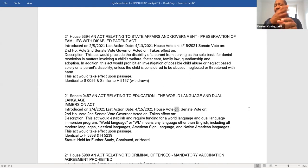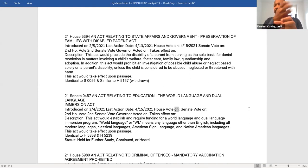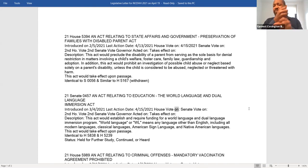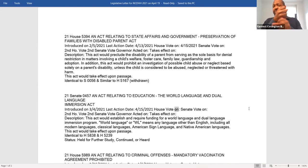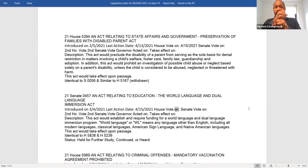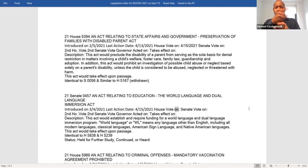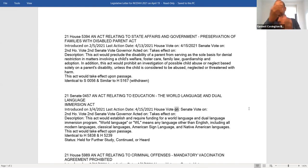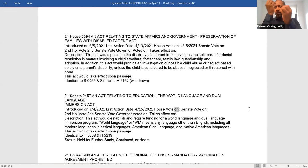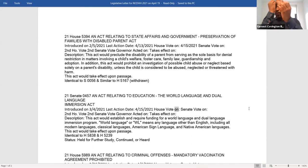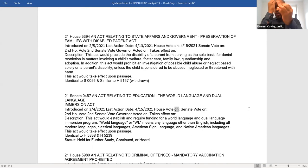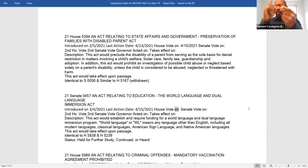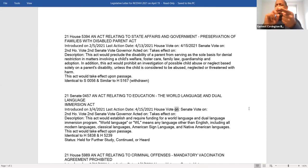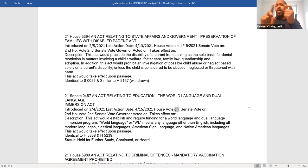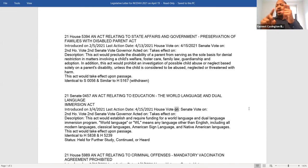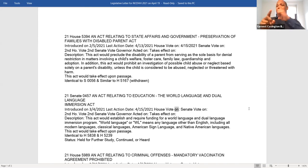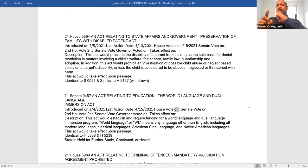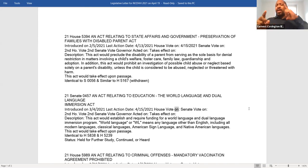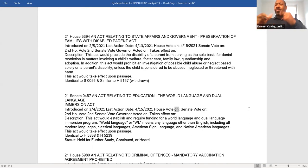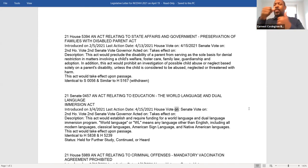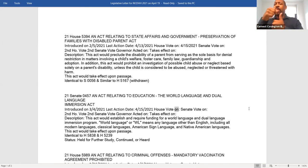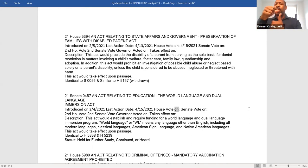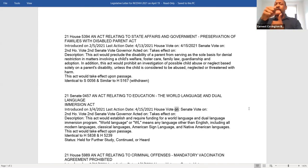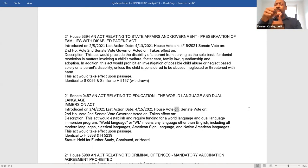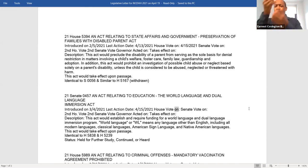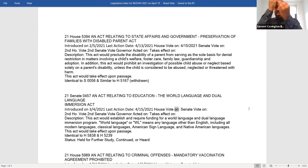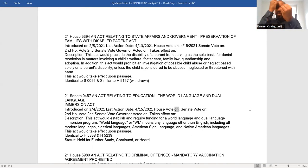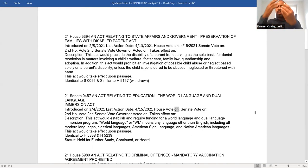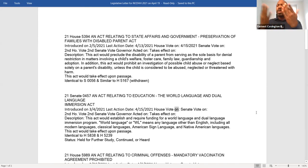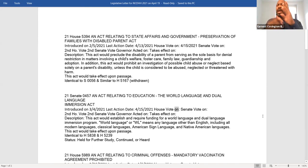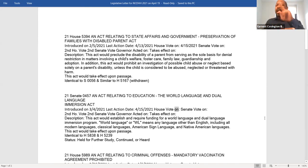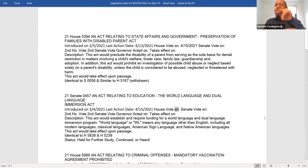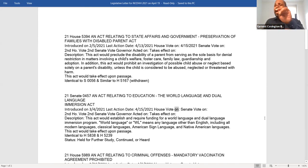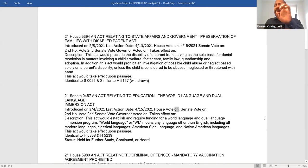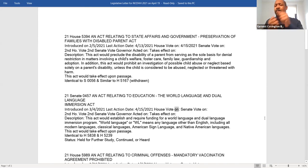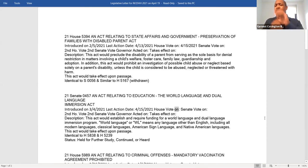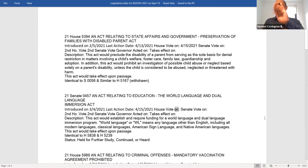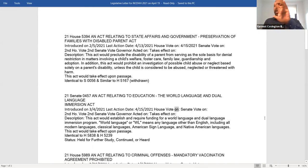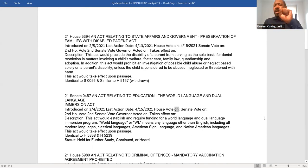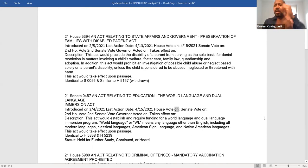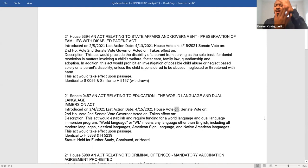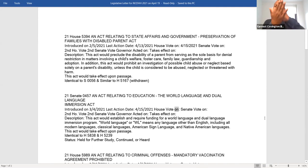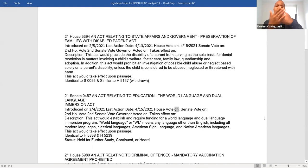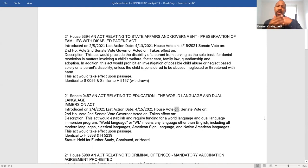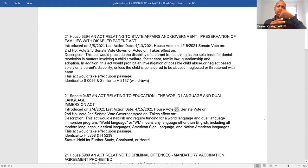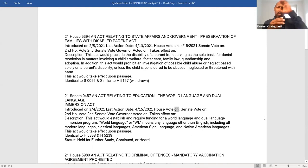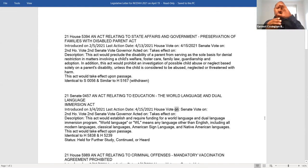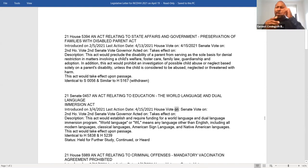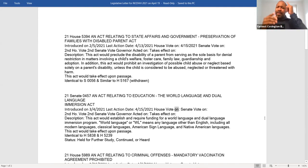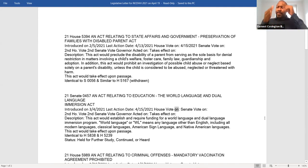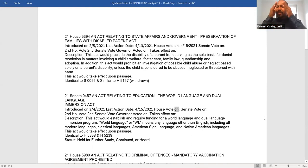Okay, so I've received this information from the legislative letters updates on various bills. And